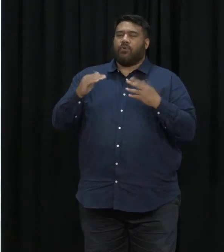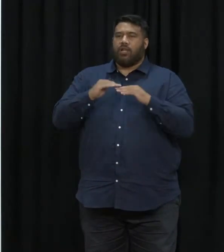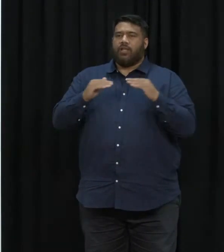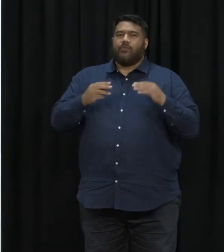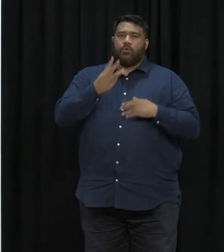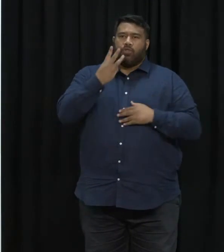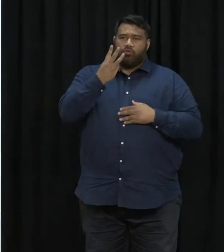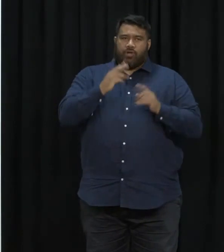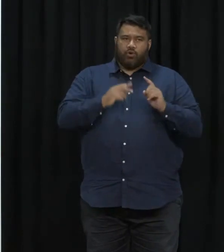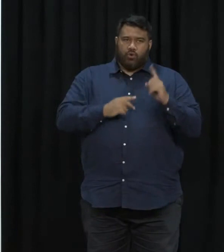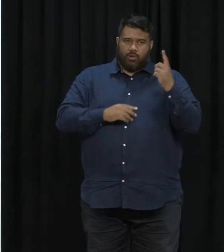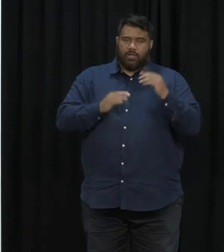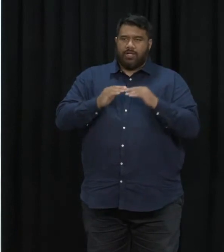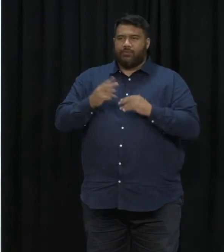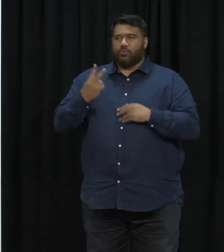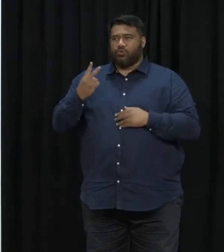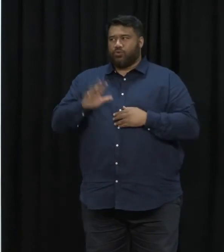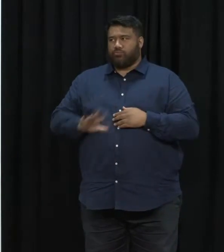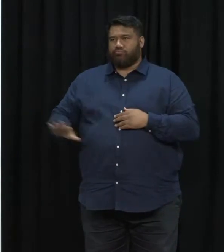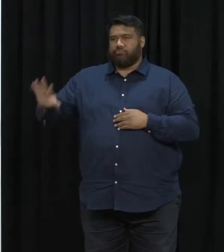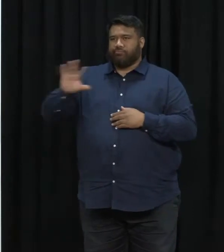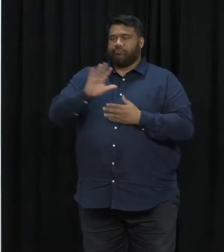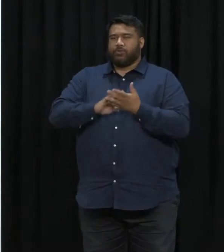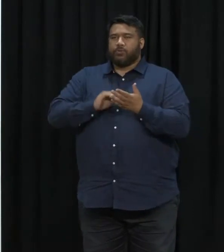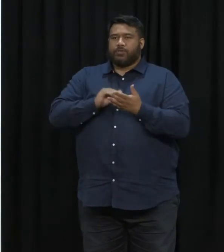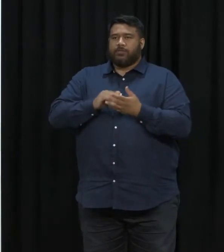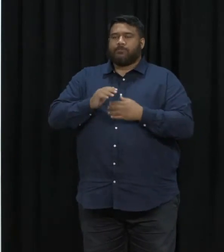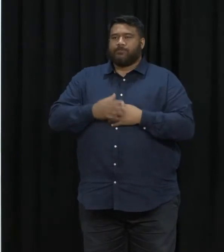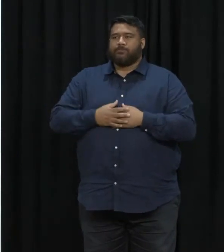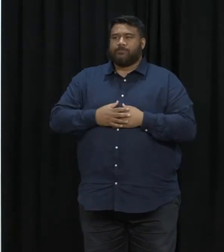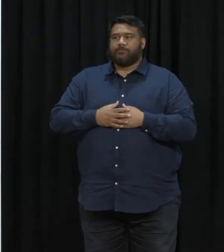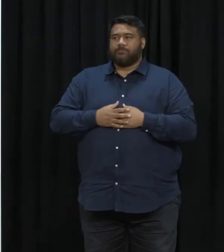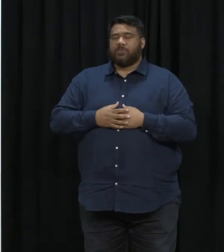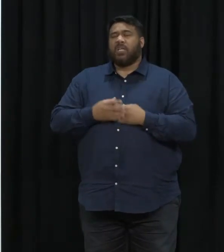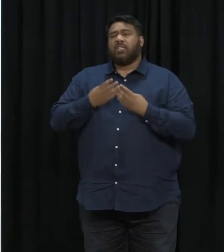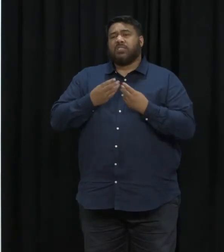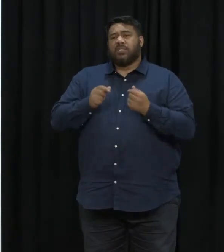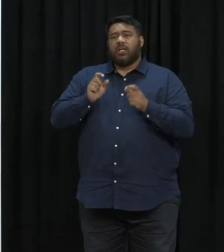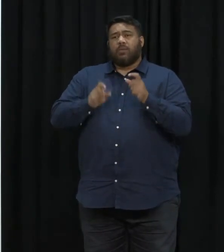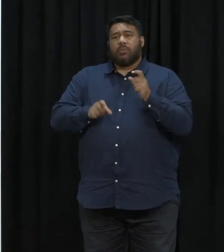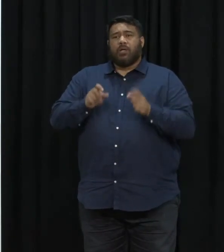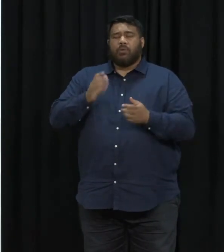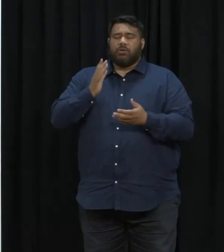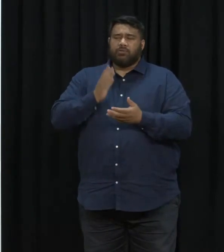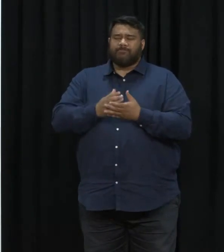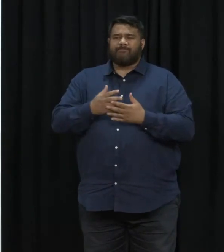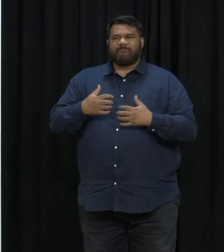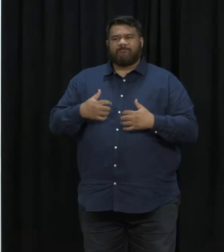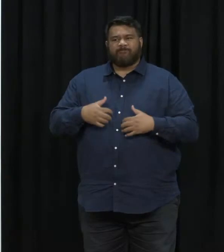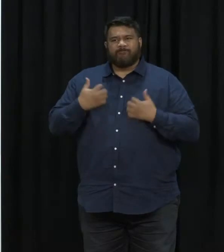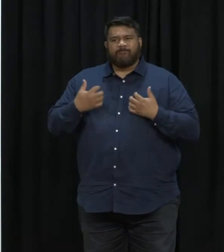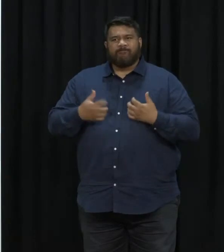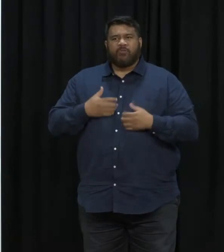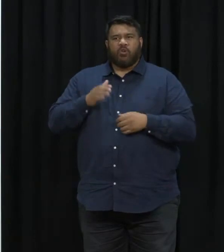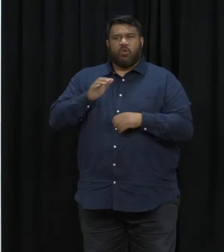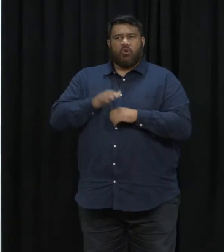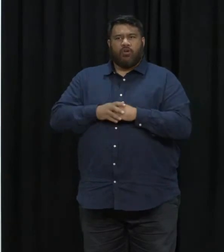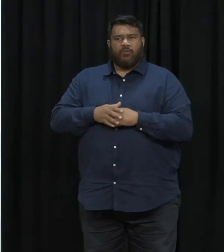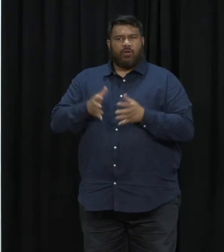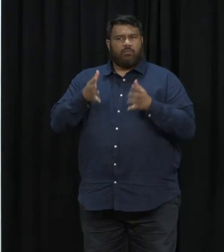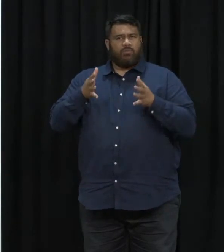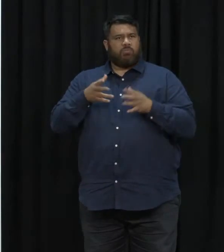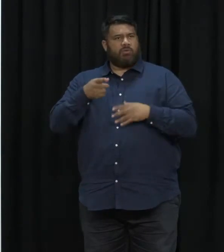continue to feel upset and frustrated and angry about the multiple rule breaches that we have seen